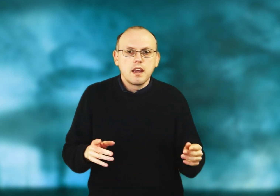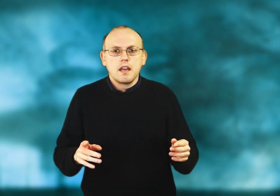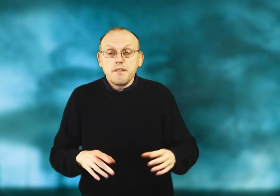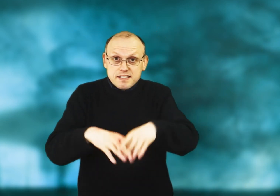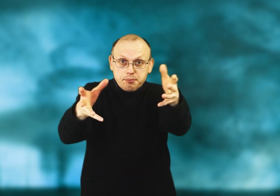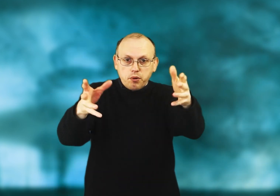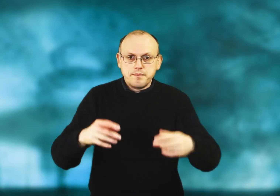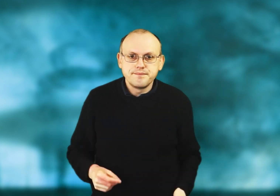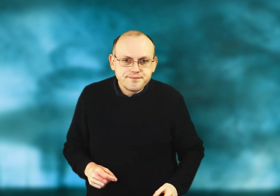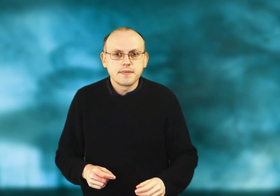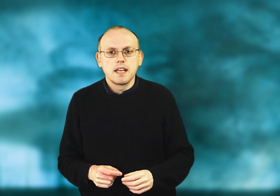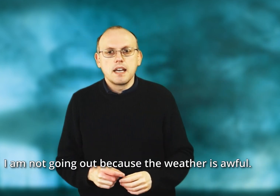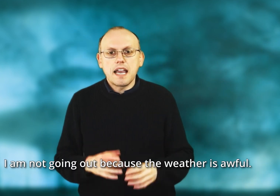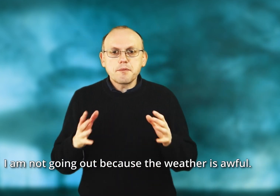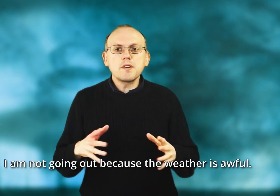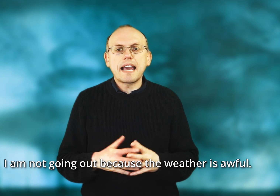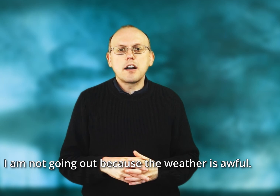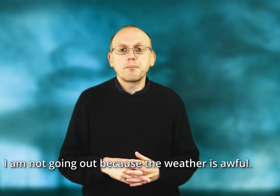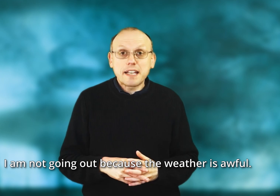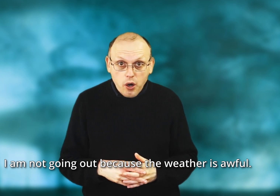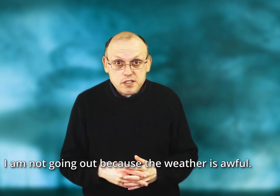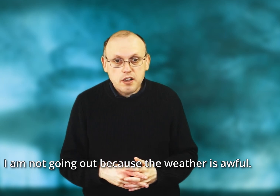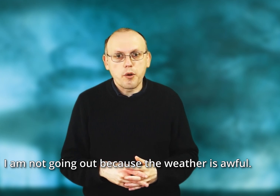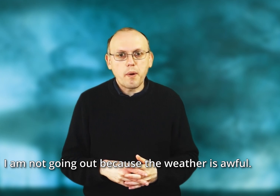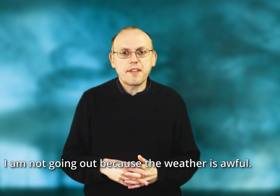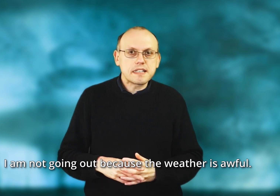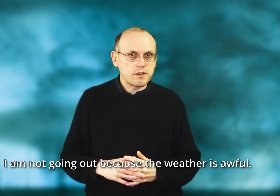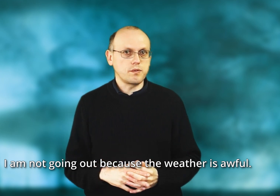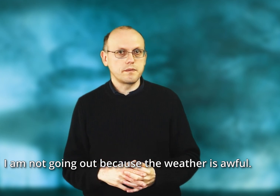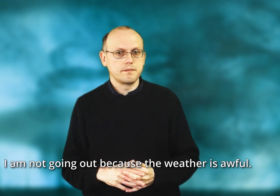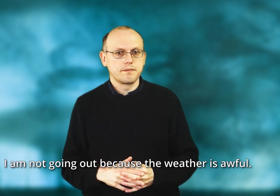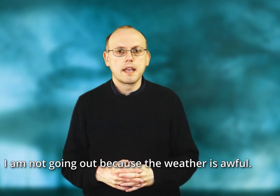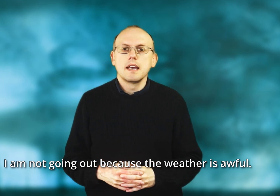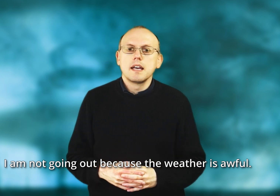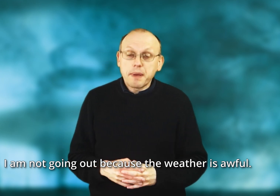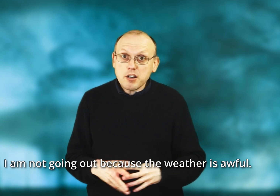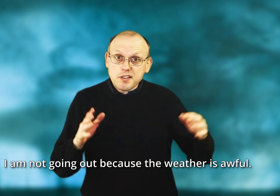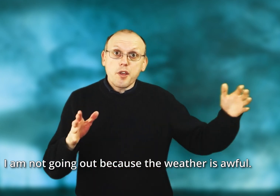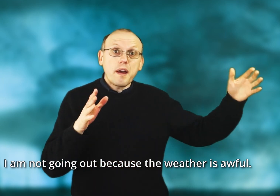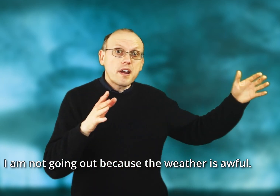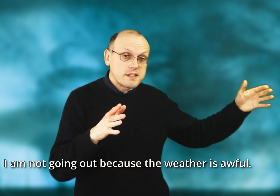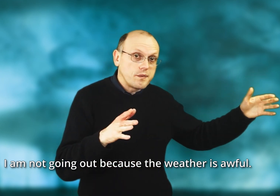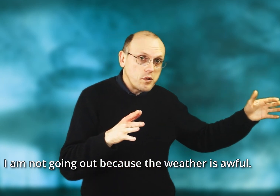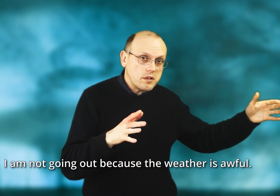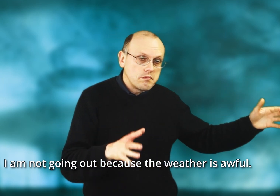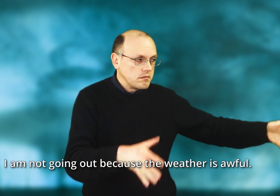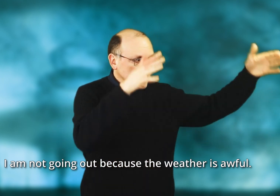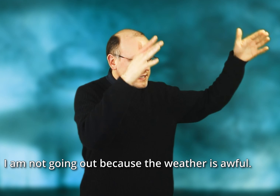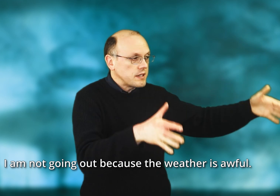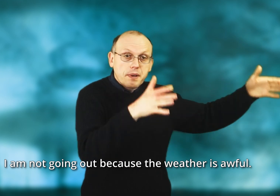For example, I am not going out because the weather is awful. Because the weather is awful is a dependent